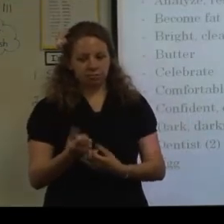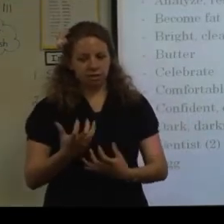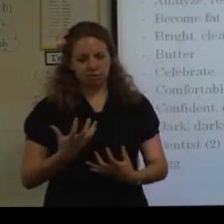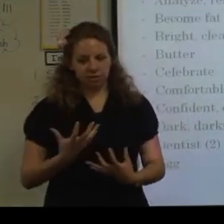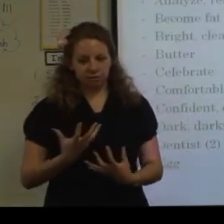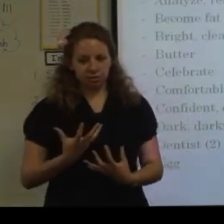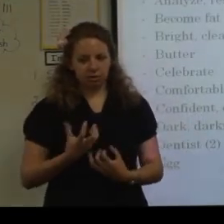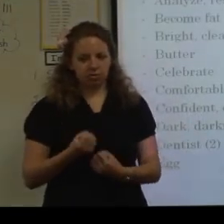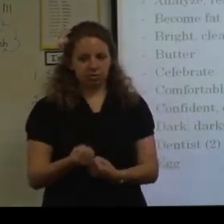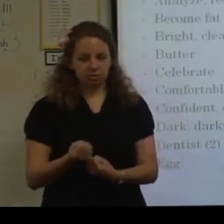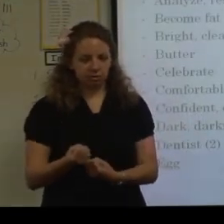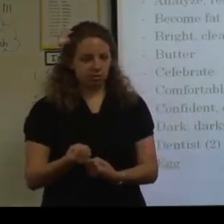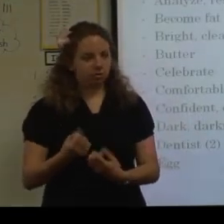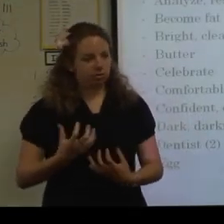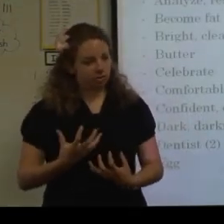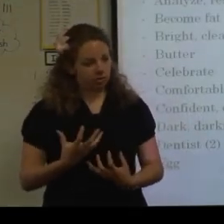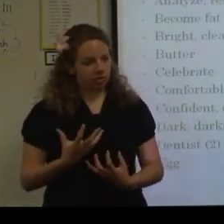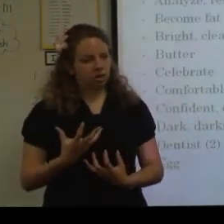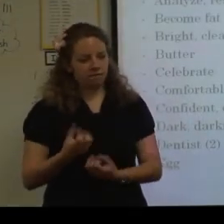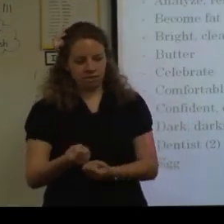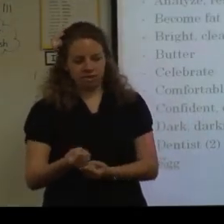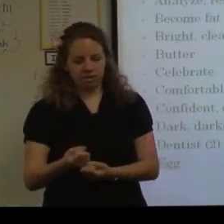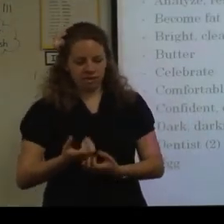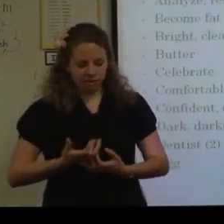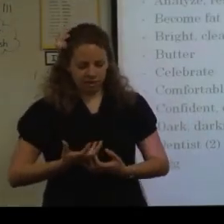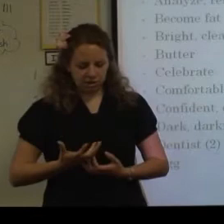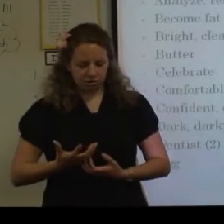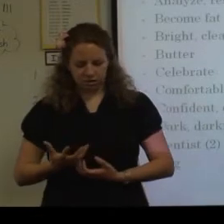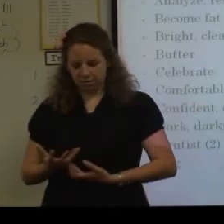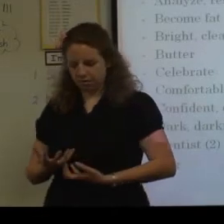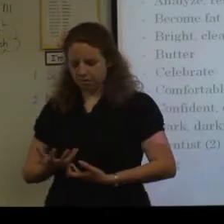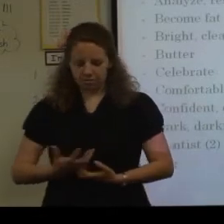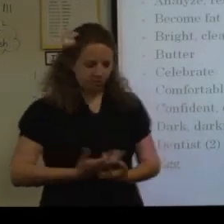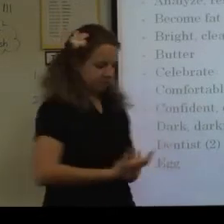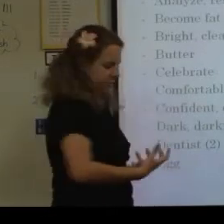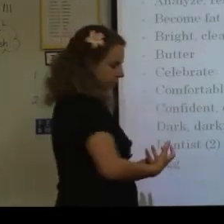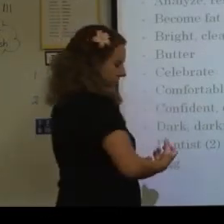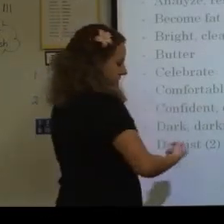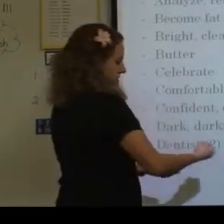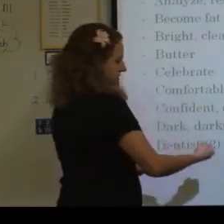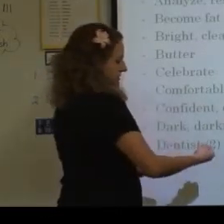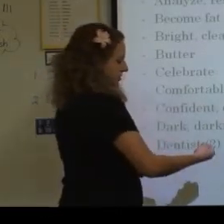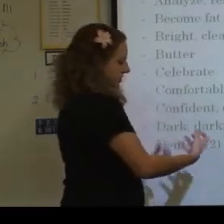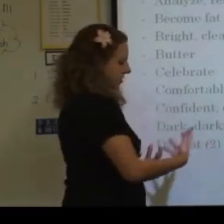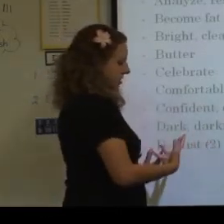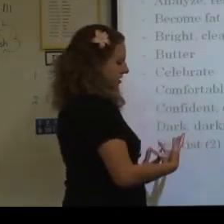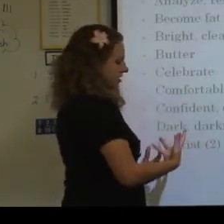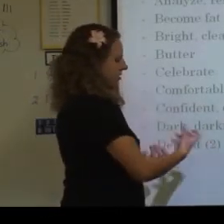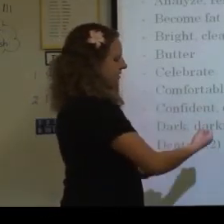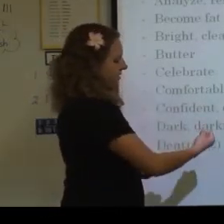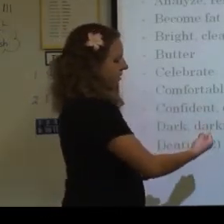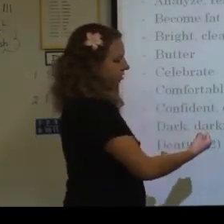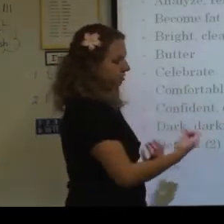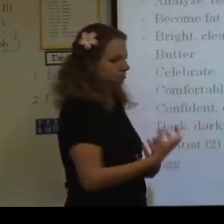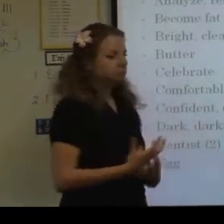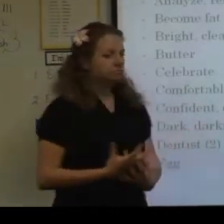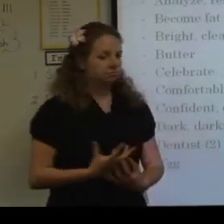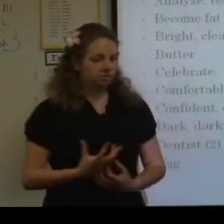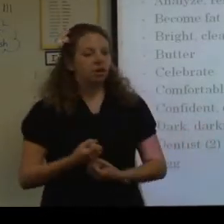can be used as both. So you can use it as confident. It's kind of going forward that way. Confident. Like that?